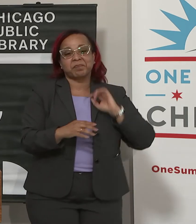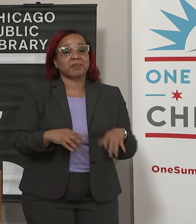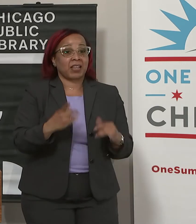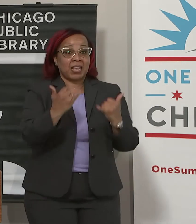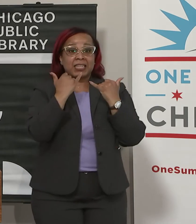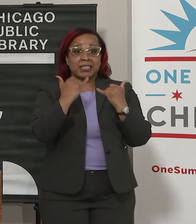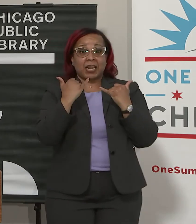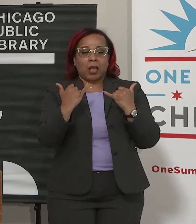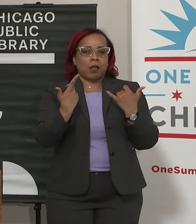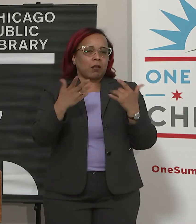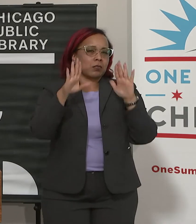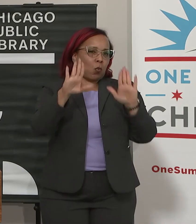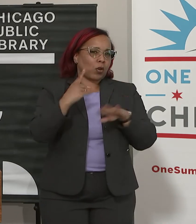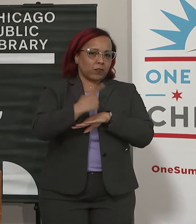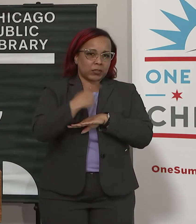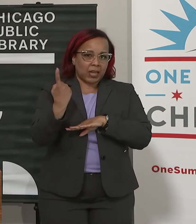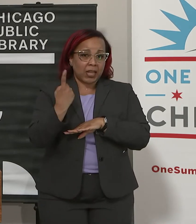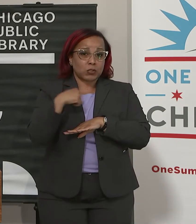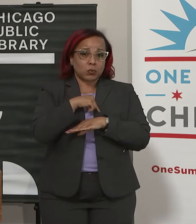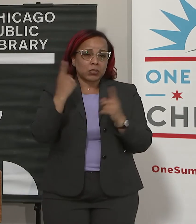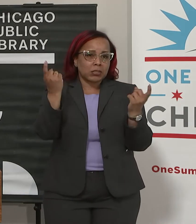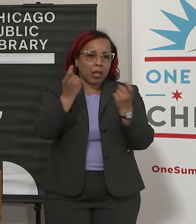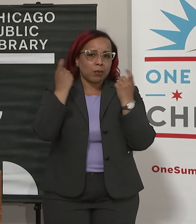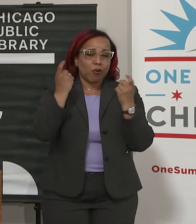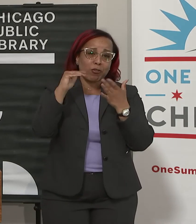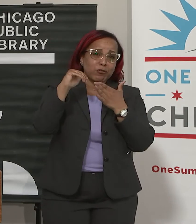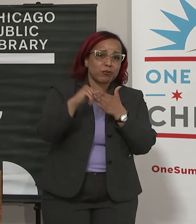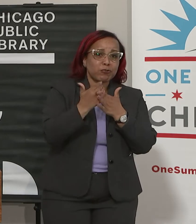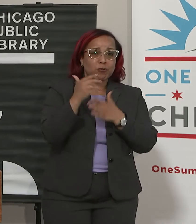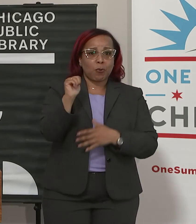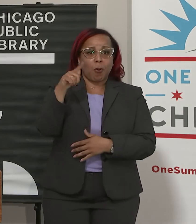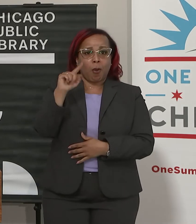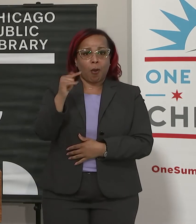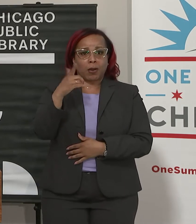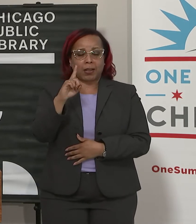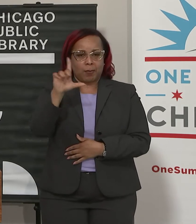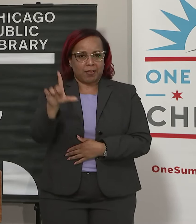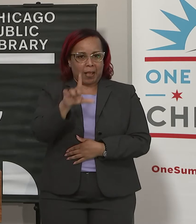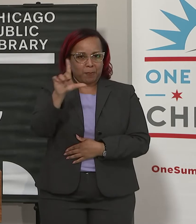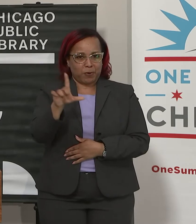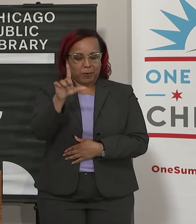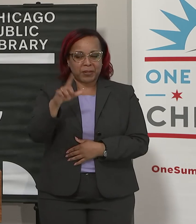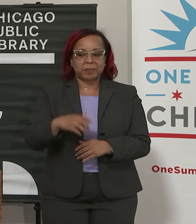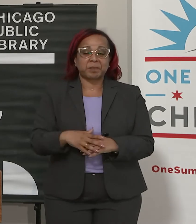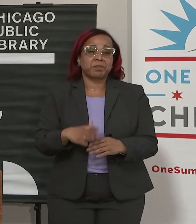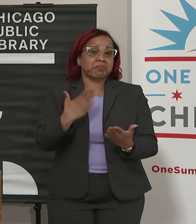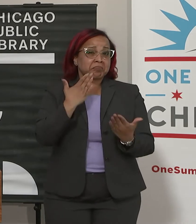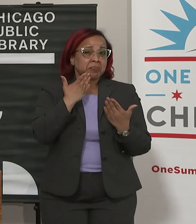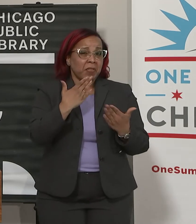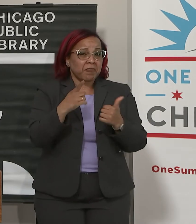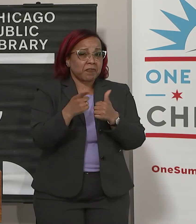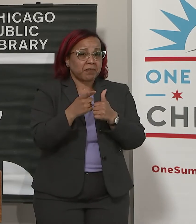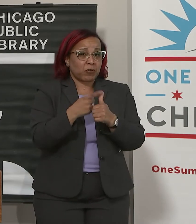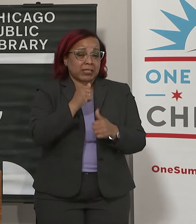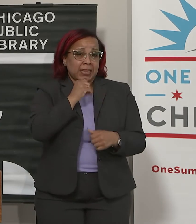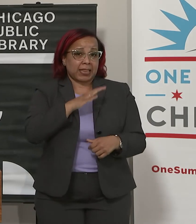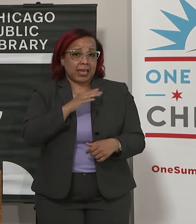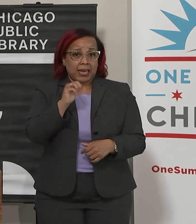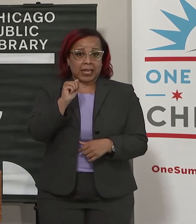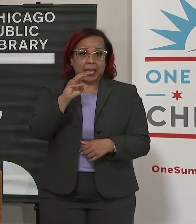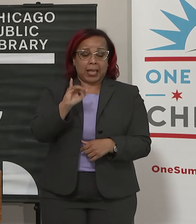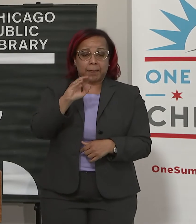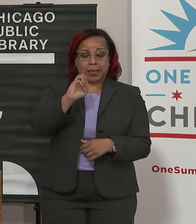And today is a wonderful day as we celebrate our new Altgeld Library. I want to thank First Lady Amy